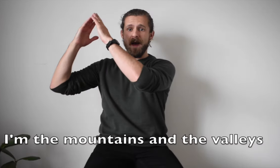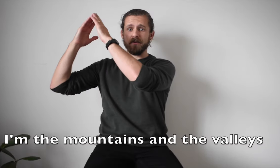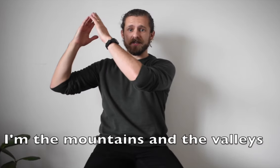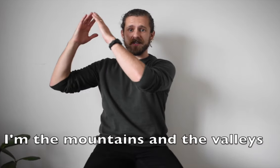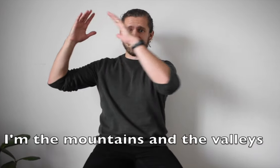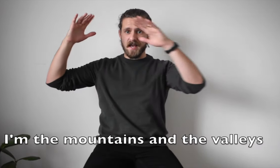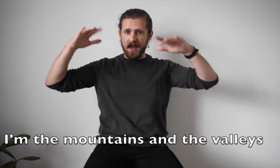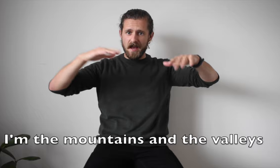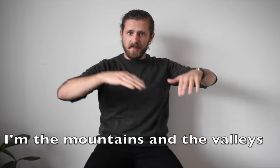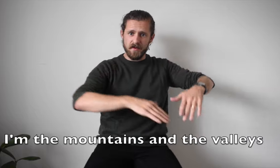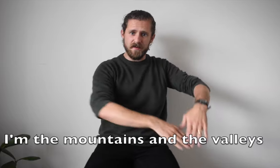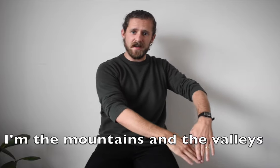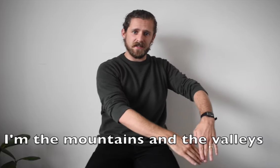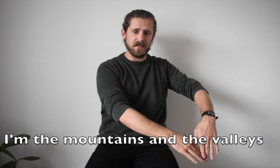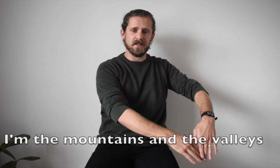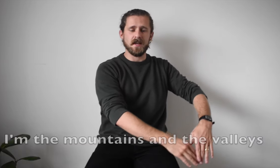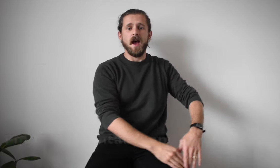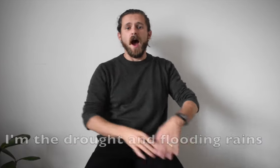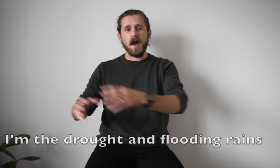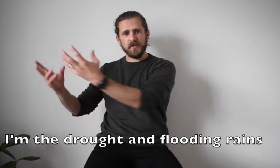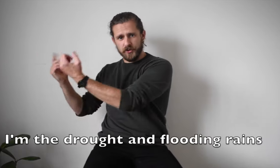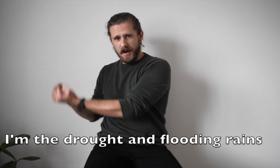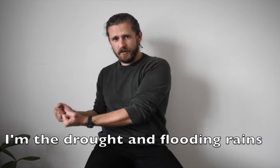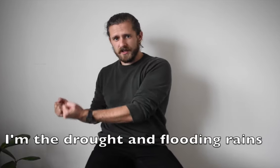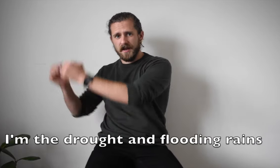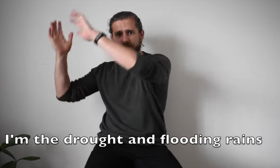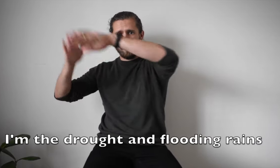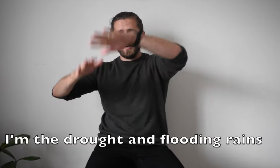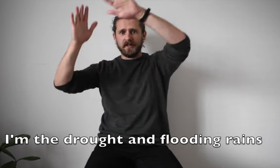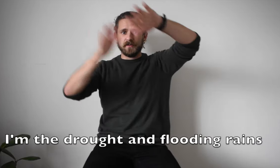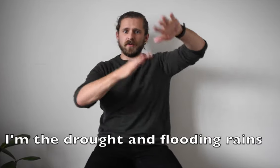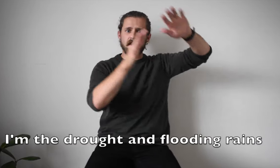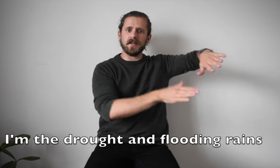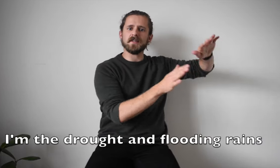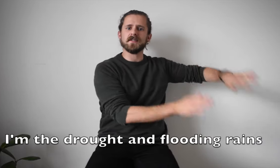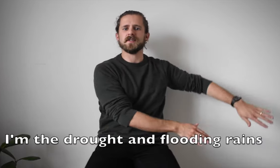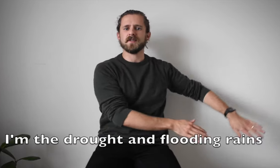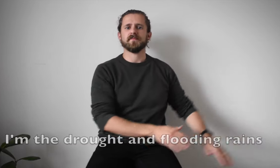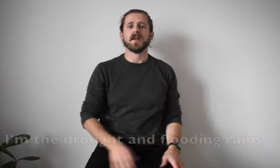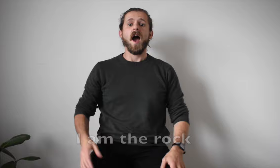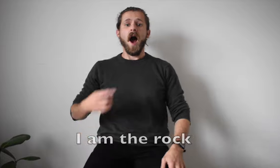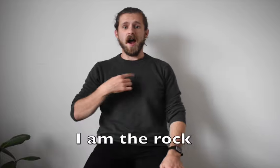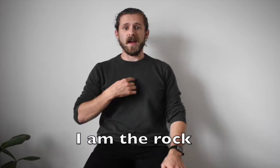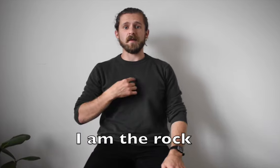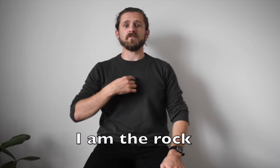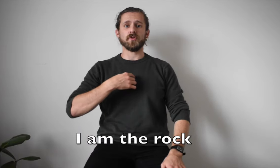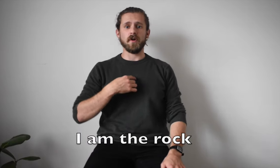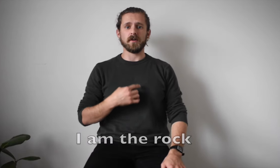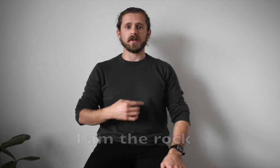Mountains And The Fallies I Am The Trout And Flooding Rains I Am The Rock